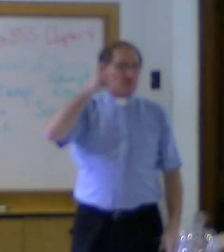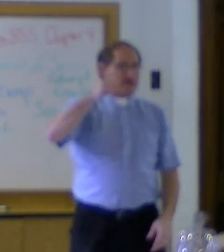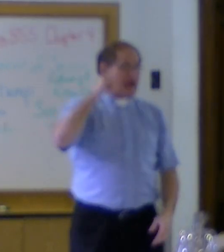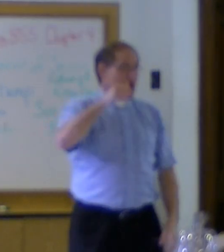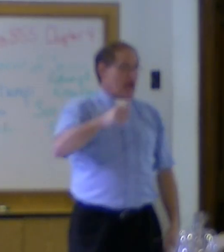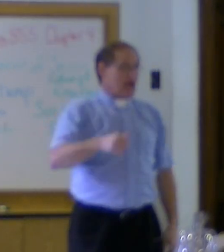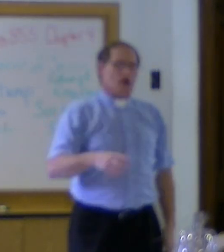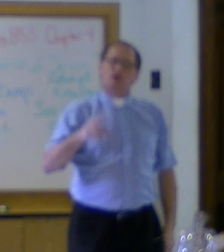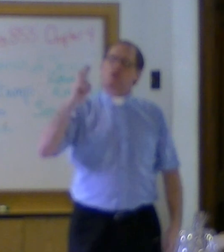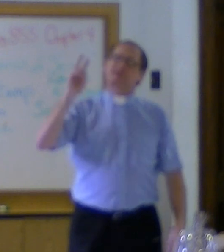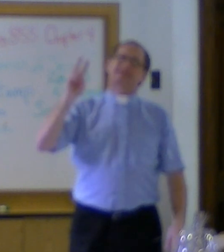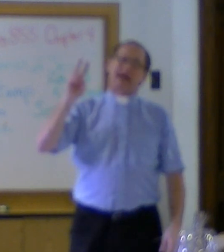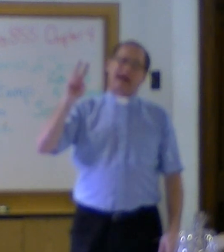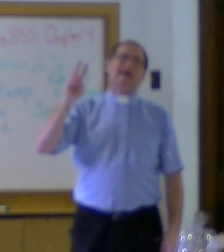Every day, you would say,